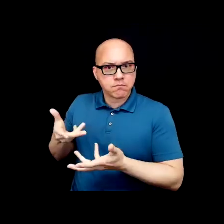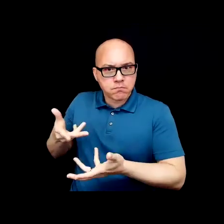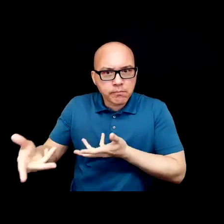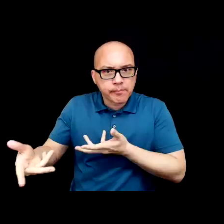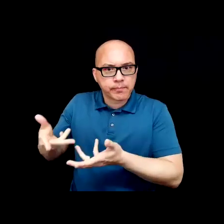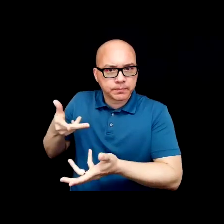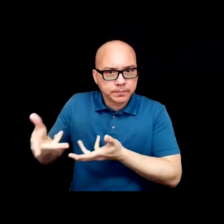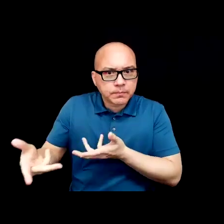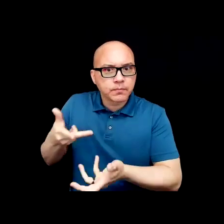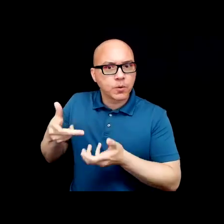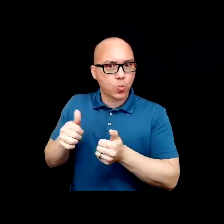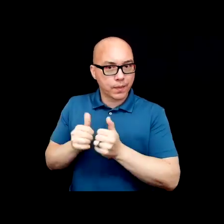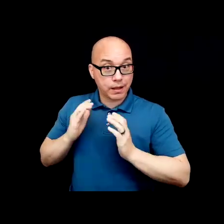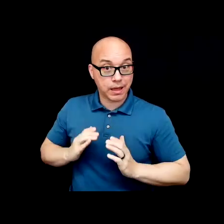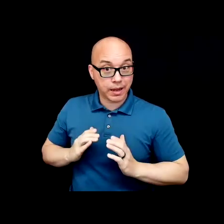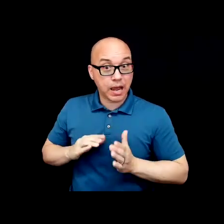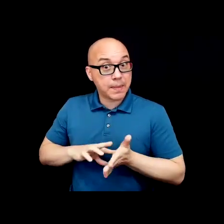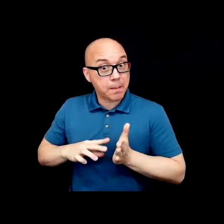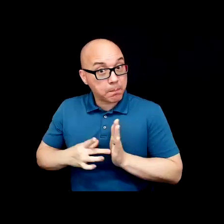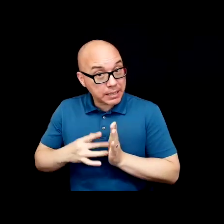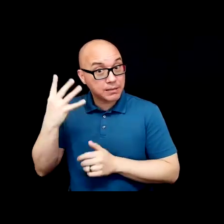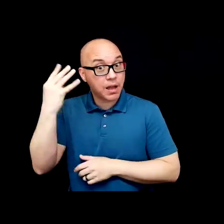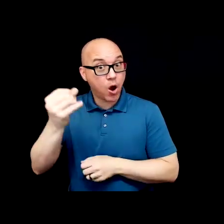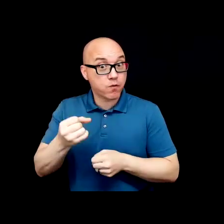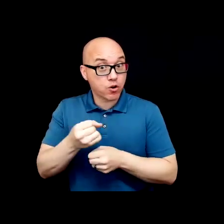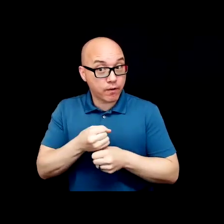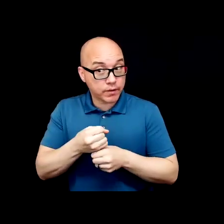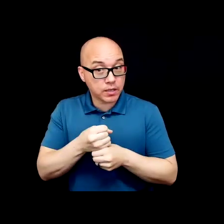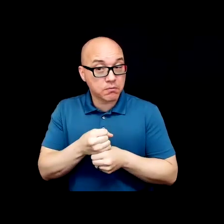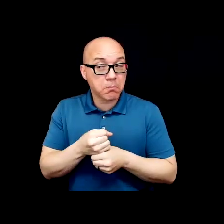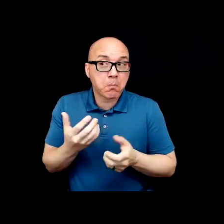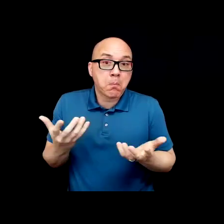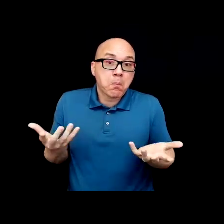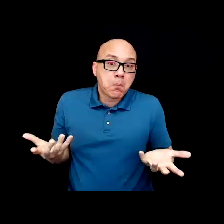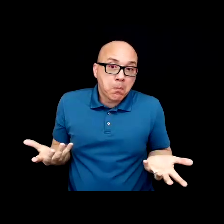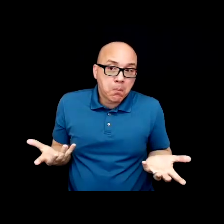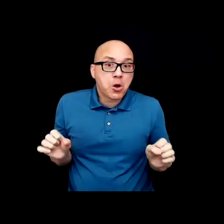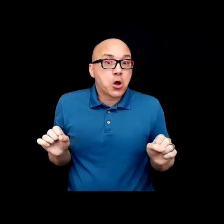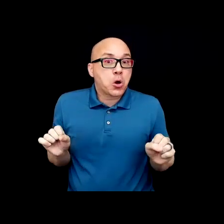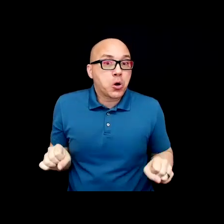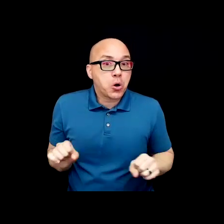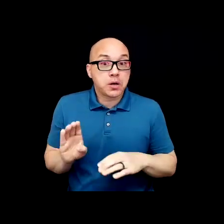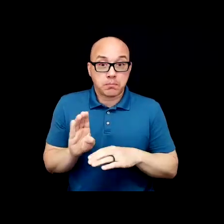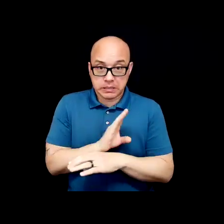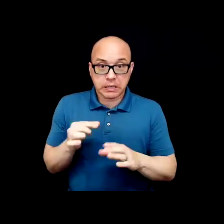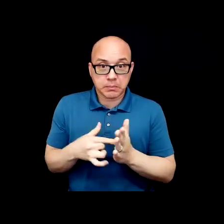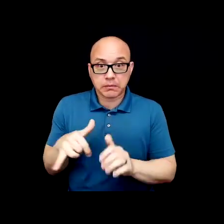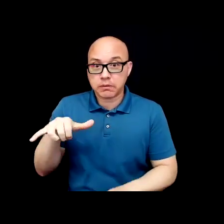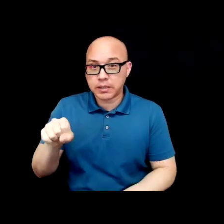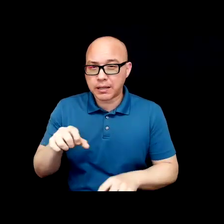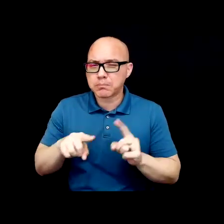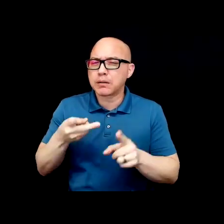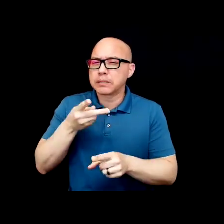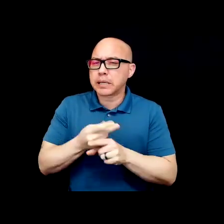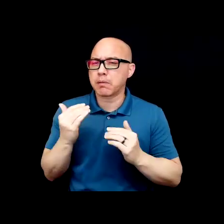out to coffee, then, I am not saying that's not a business expense. I do just want you to limit it, okay?